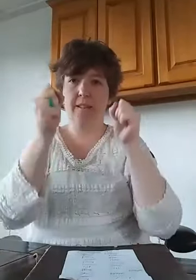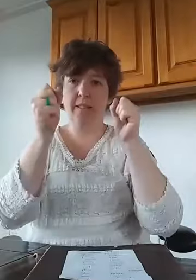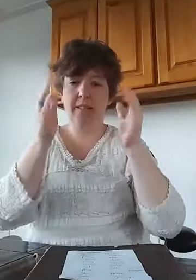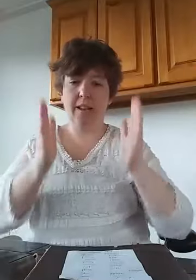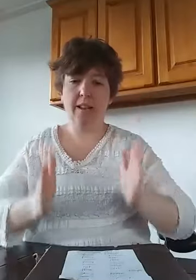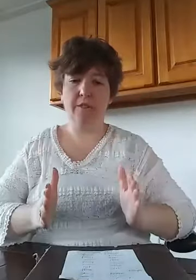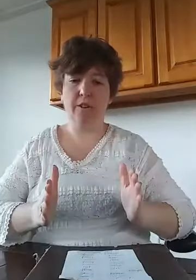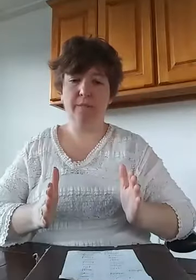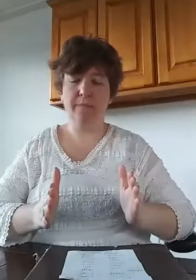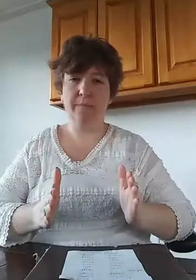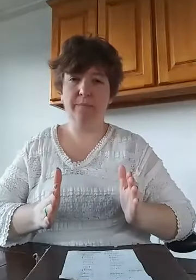Savior.